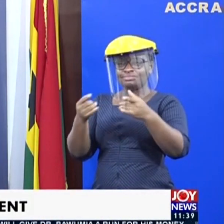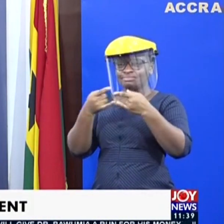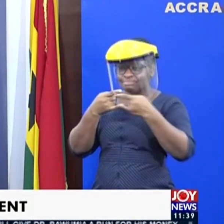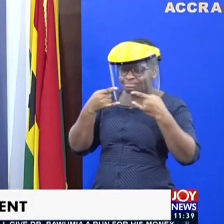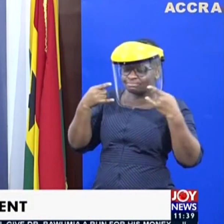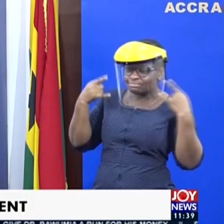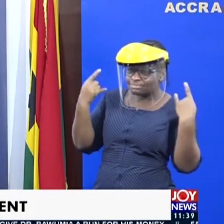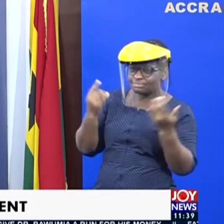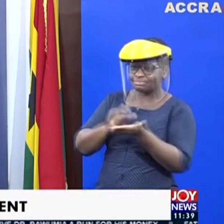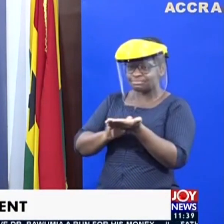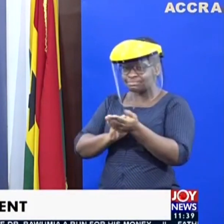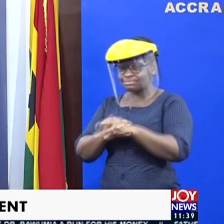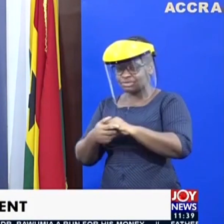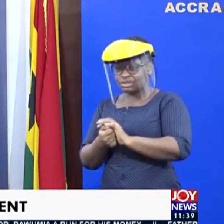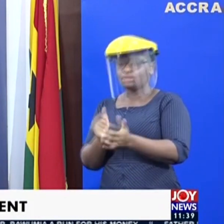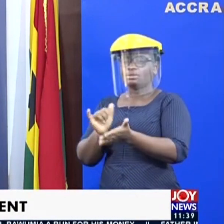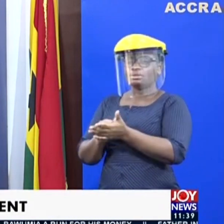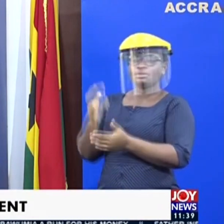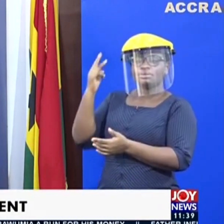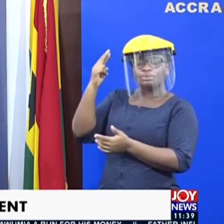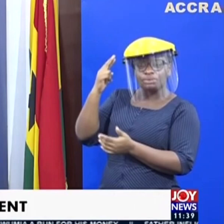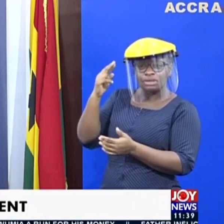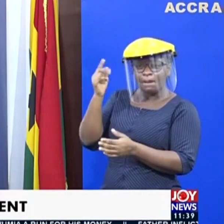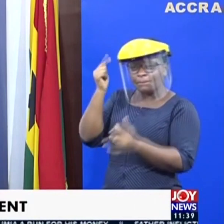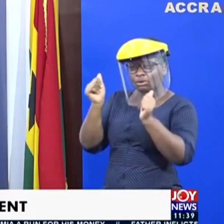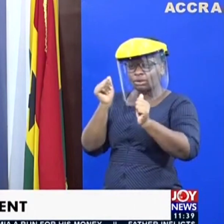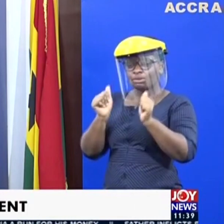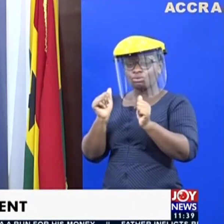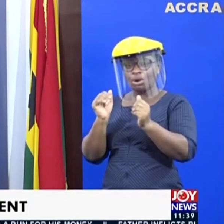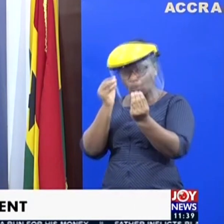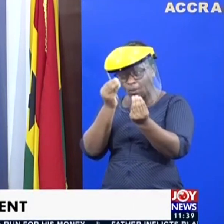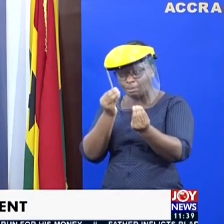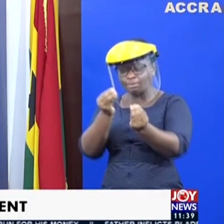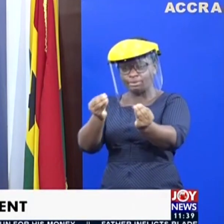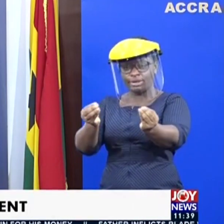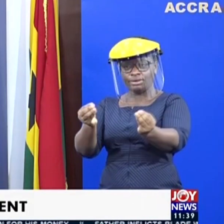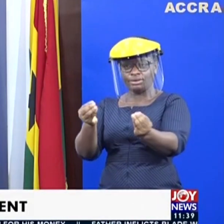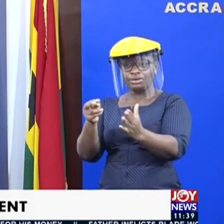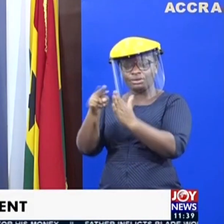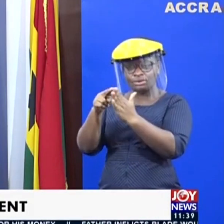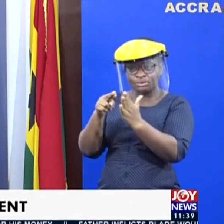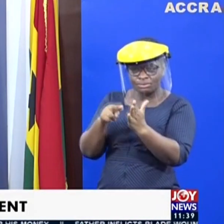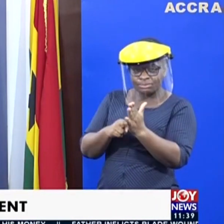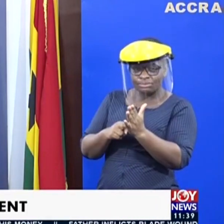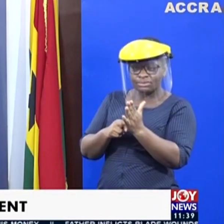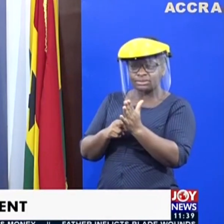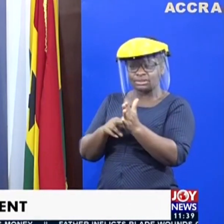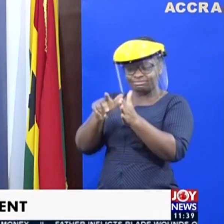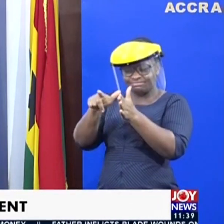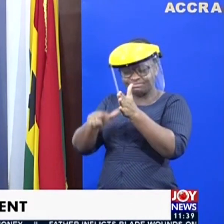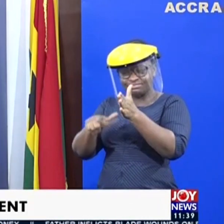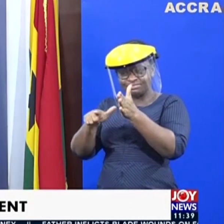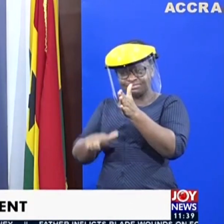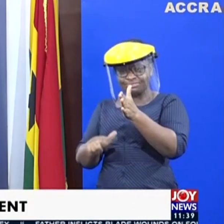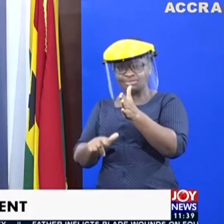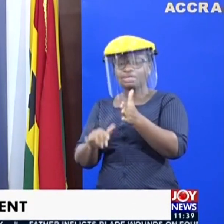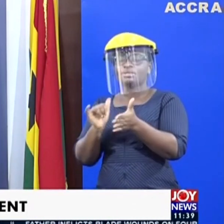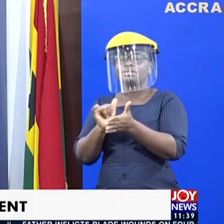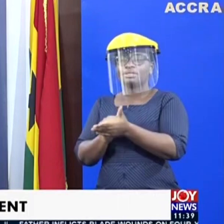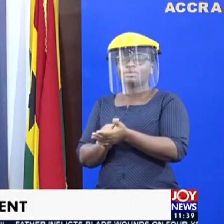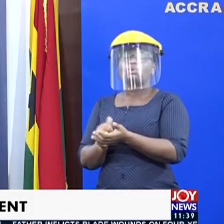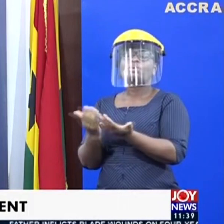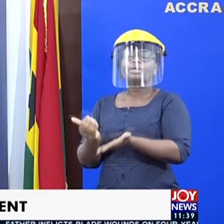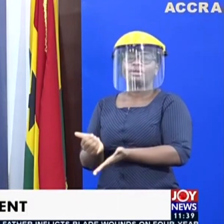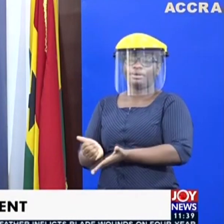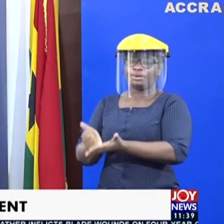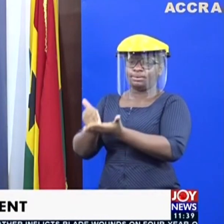we expect, that was the reason for that because people are increasingly adapting the protocols and the positives are coming down, that will counter